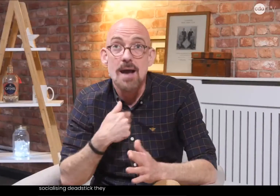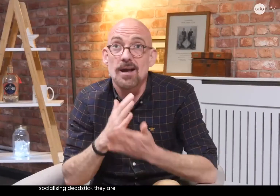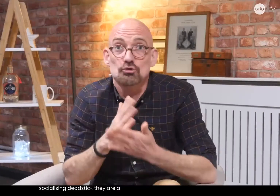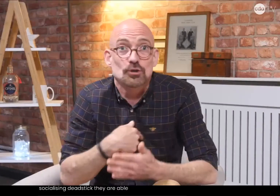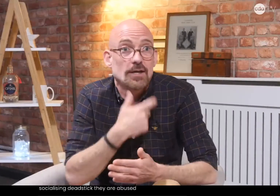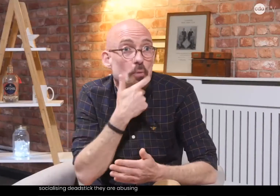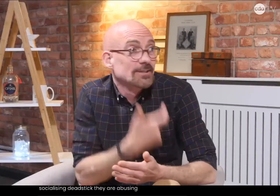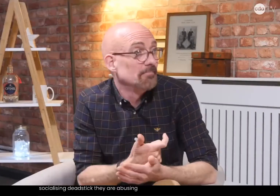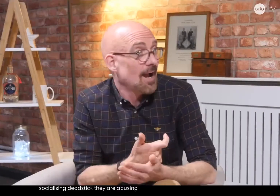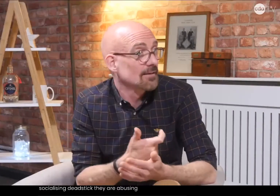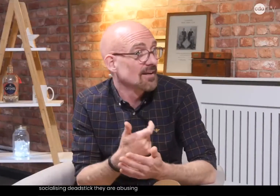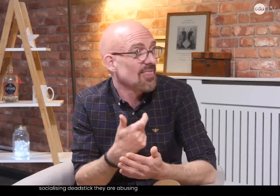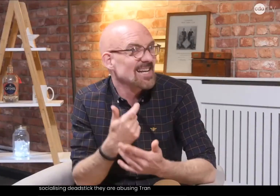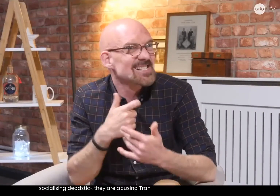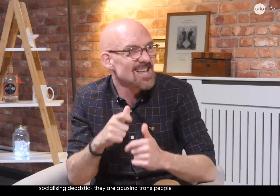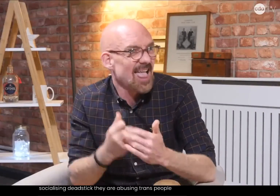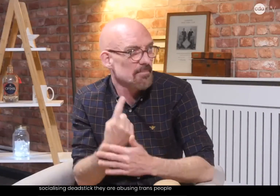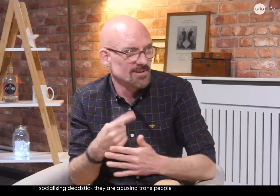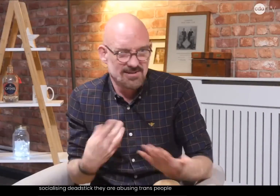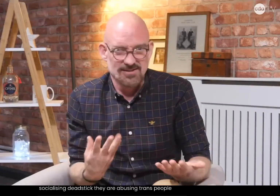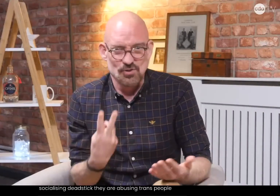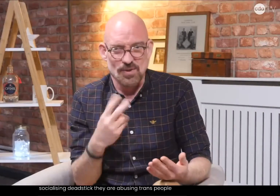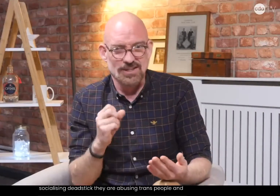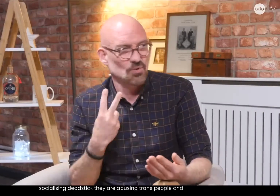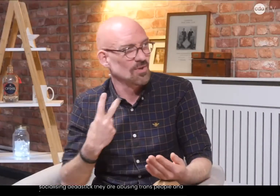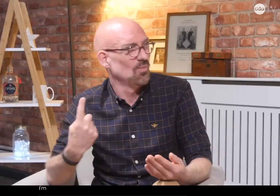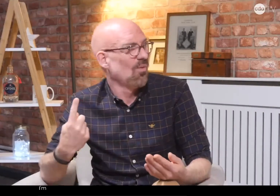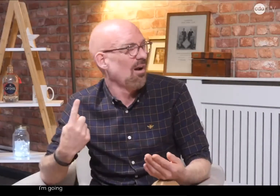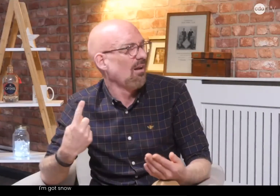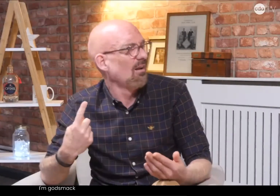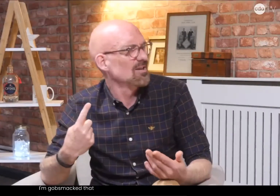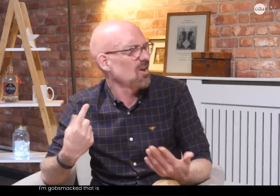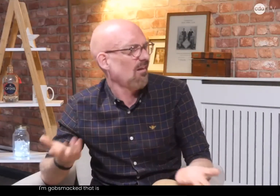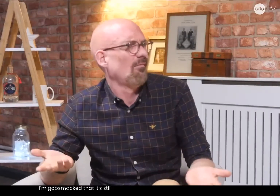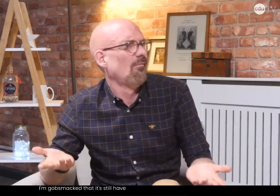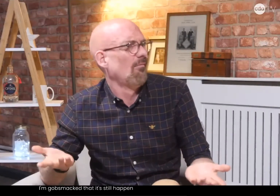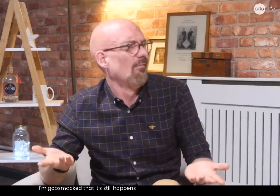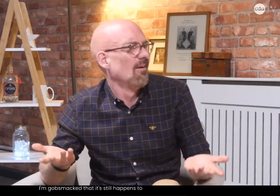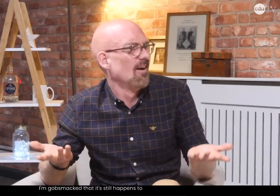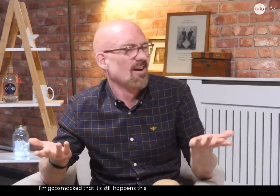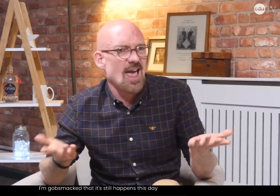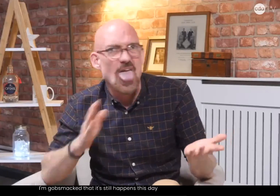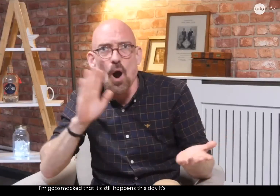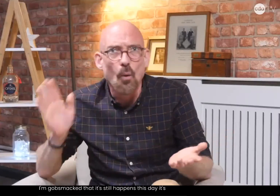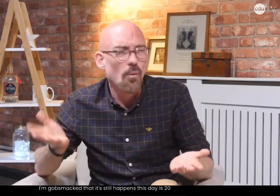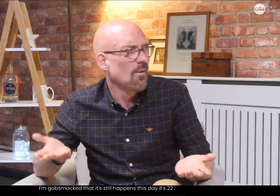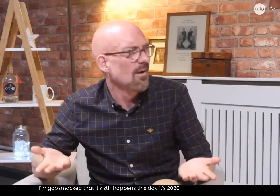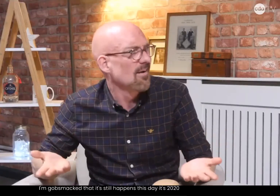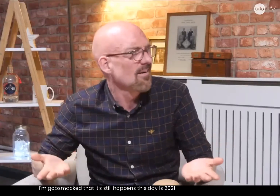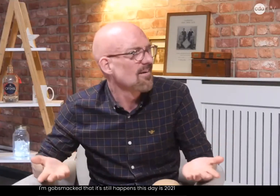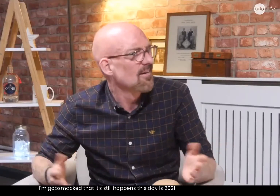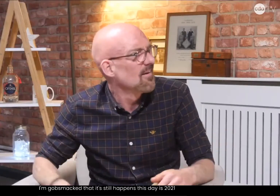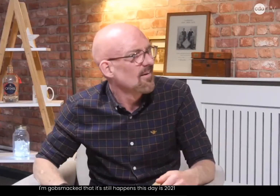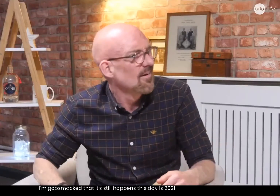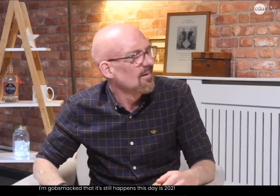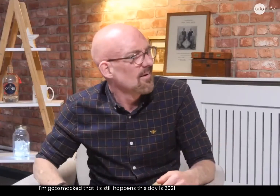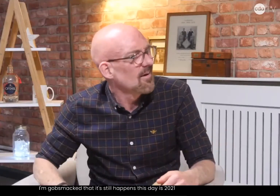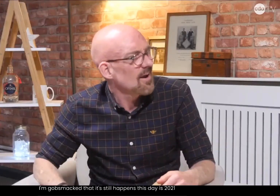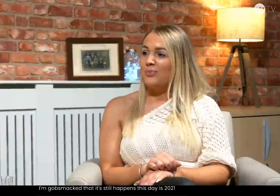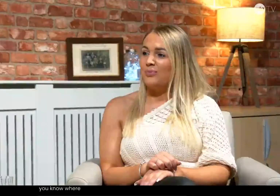trans people. And I'm gobsmacked that it still happens to this day. It's 2021. You know, wake up, hello.